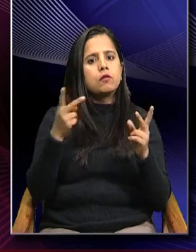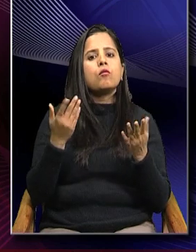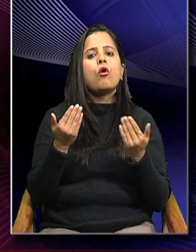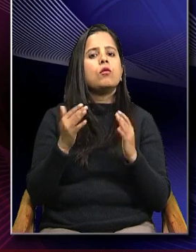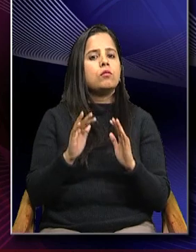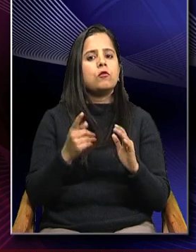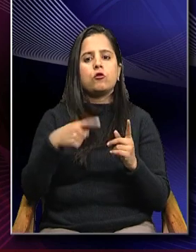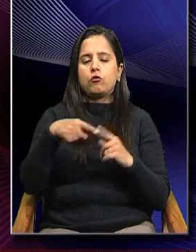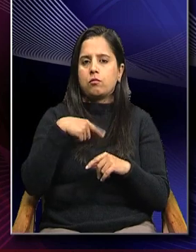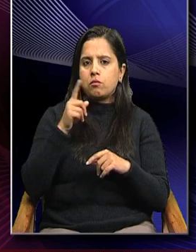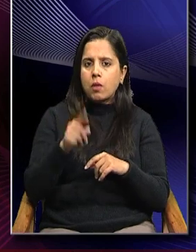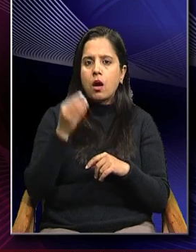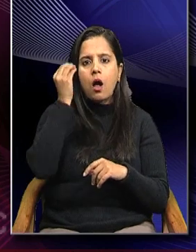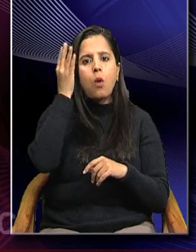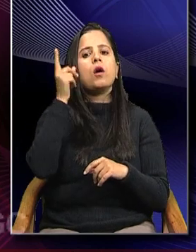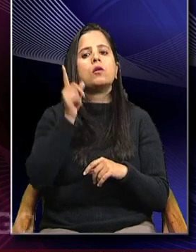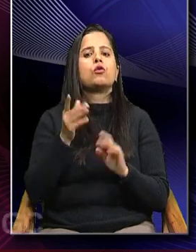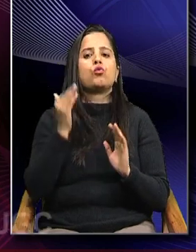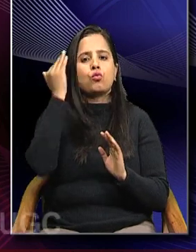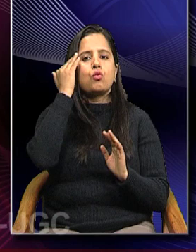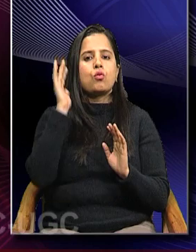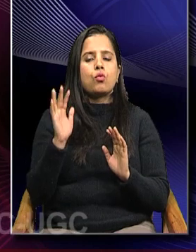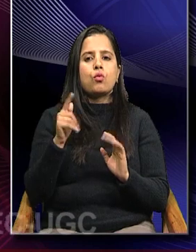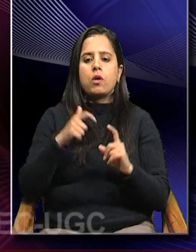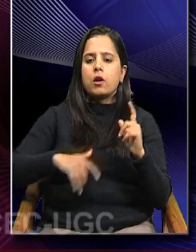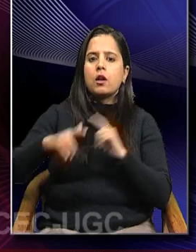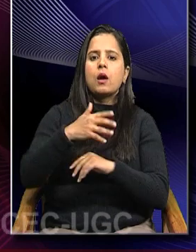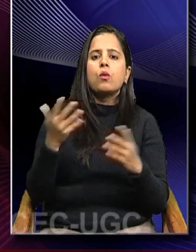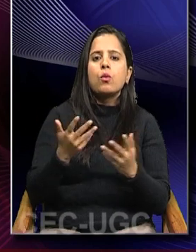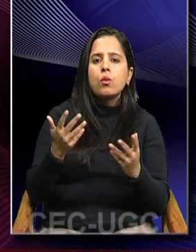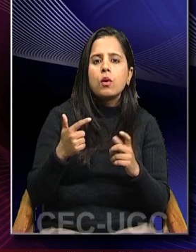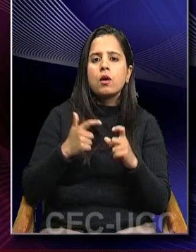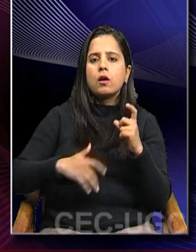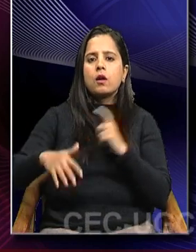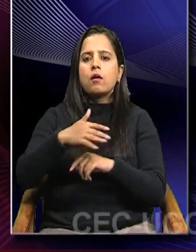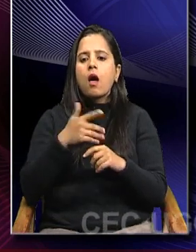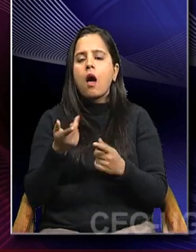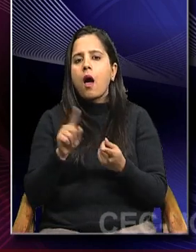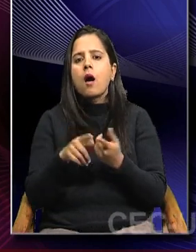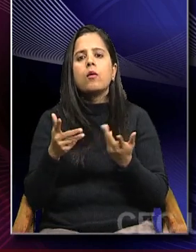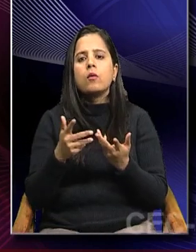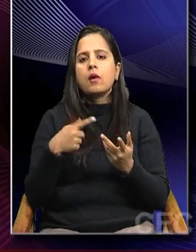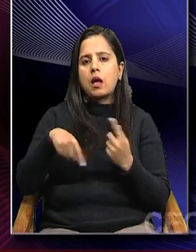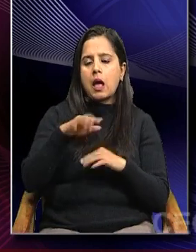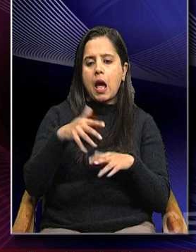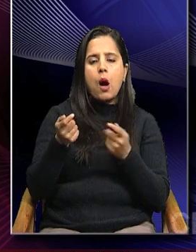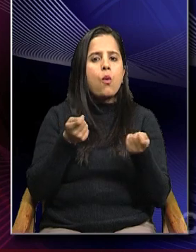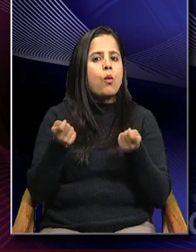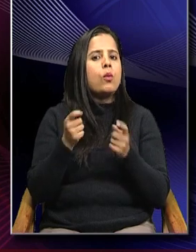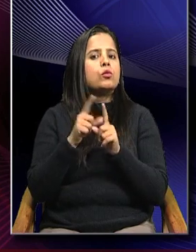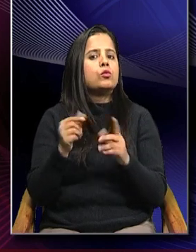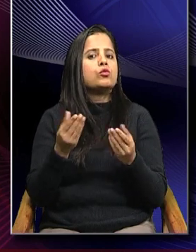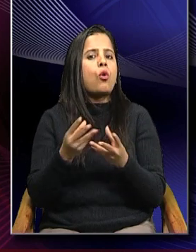that we should be an aware person that what is the environment with which I am surrounded, and how to deal with